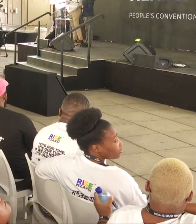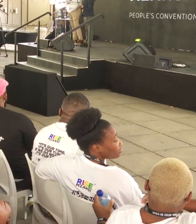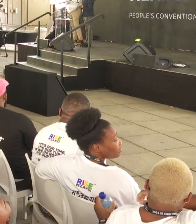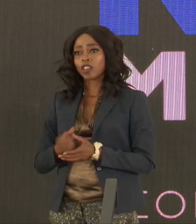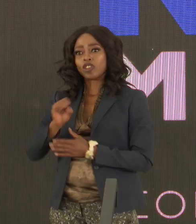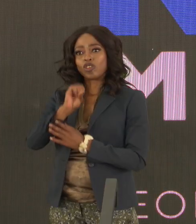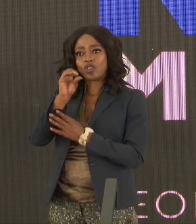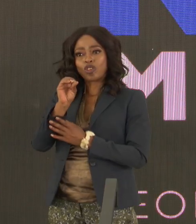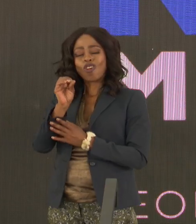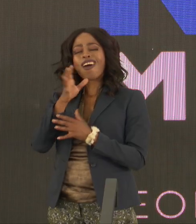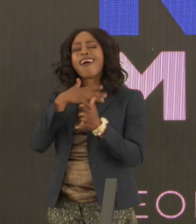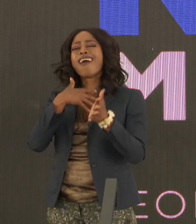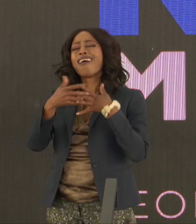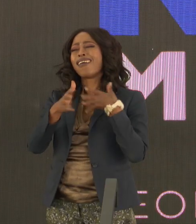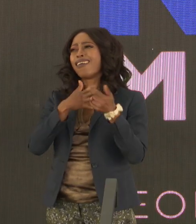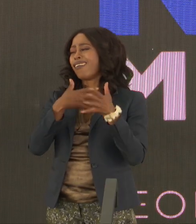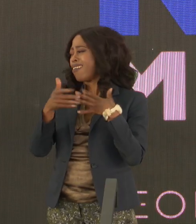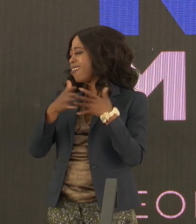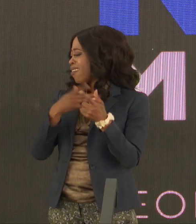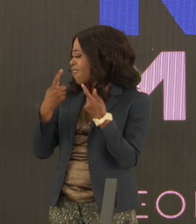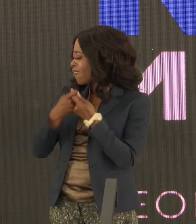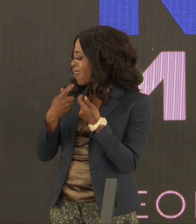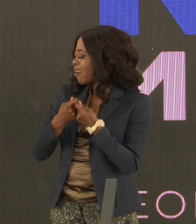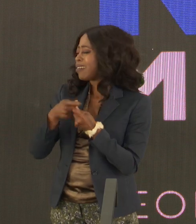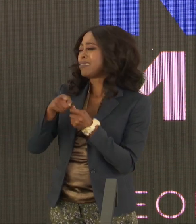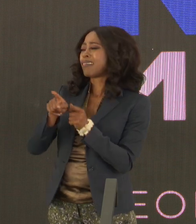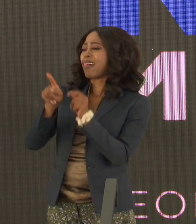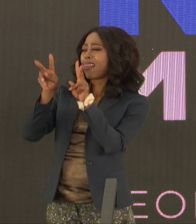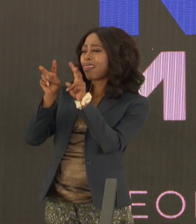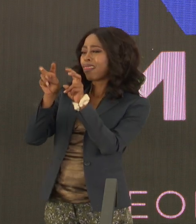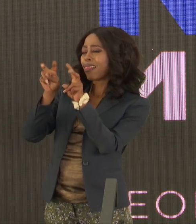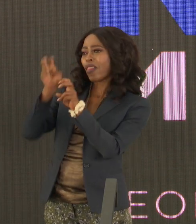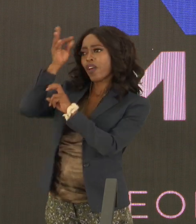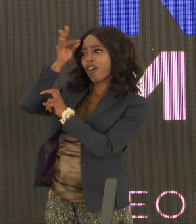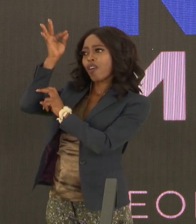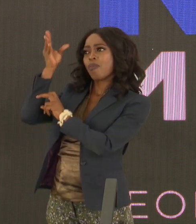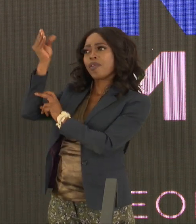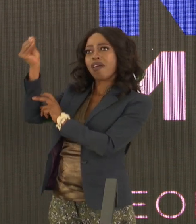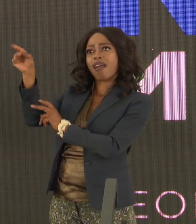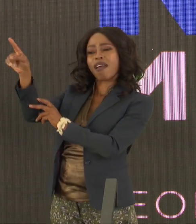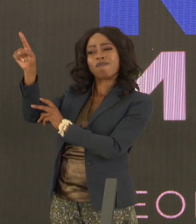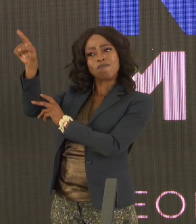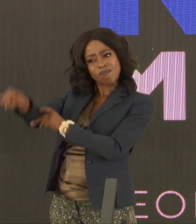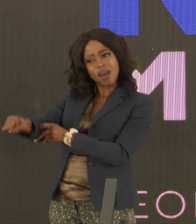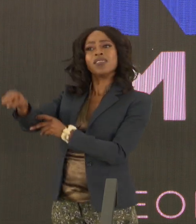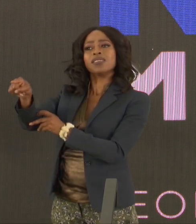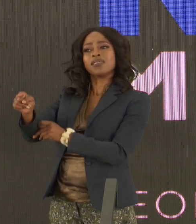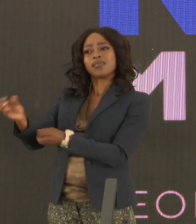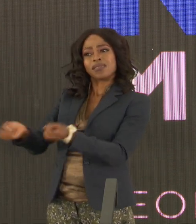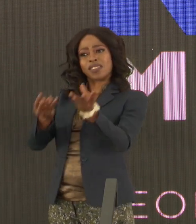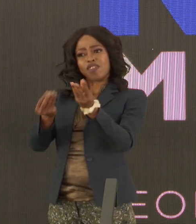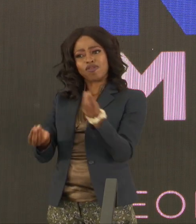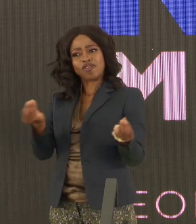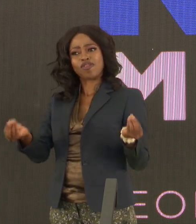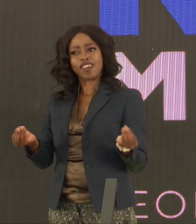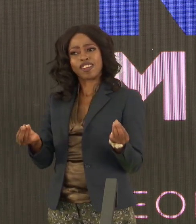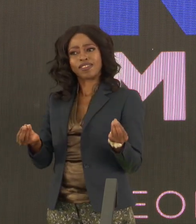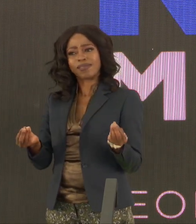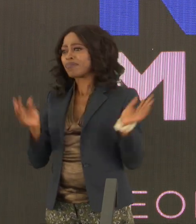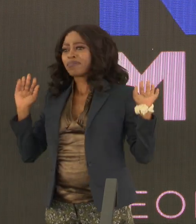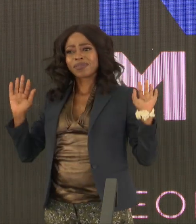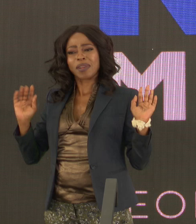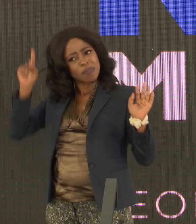So whatever financial constraints the government says it has, surely we must feed children and their caregivers.